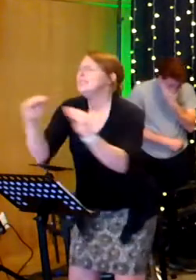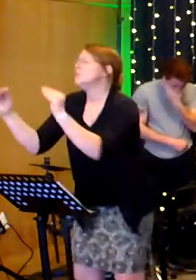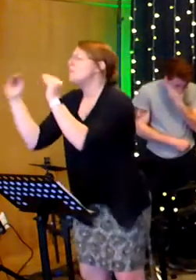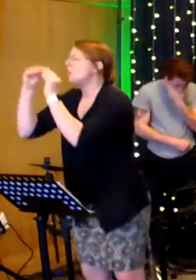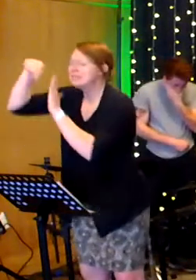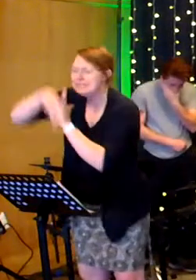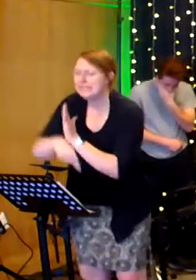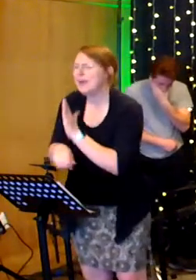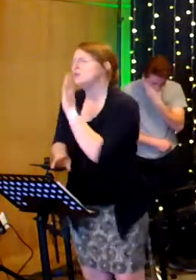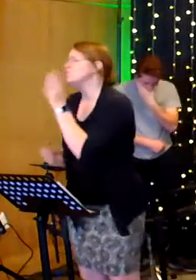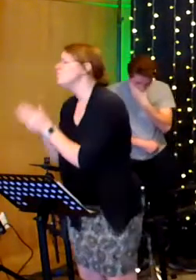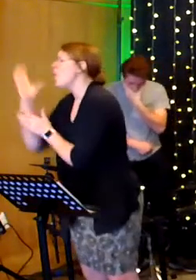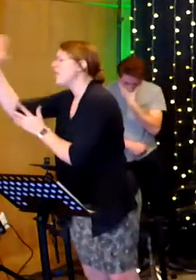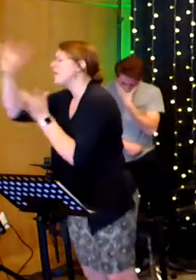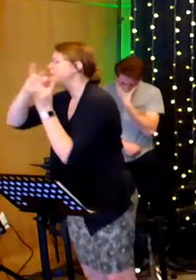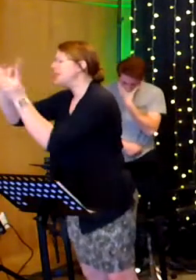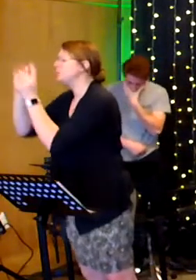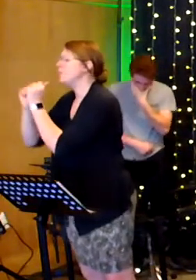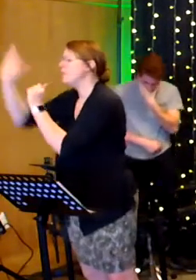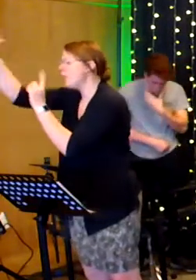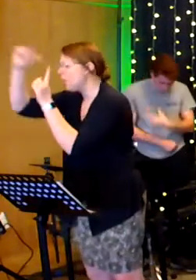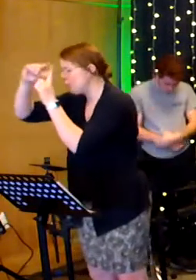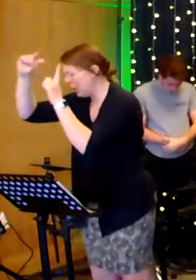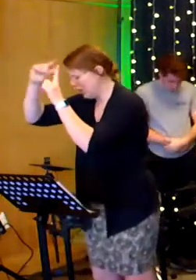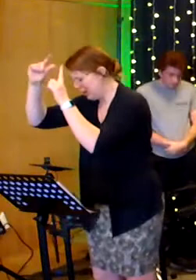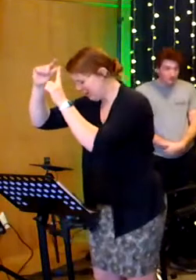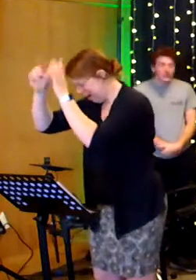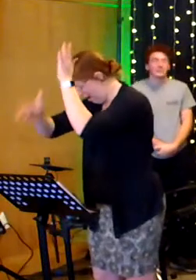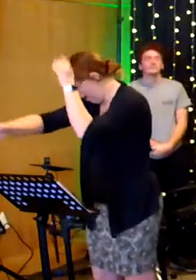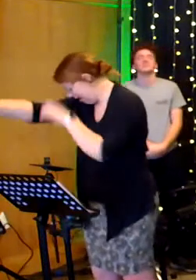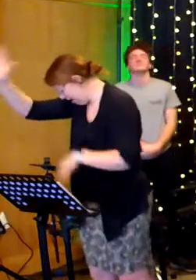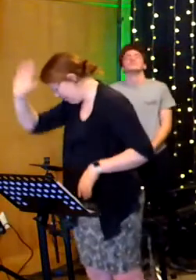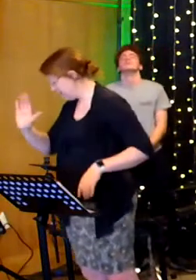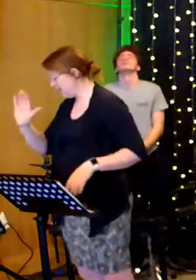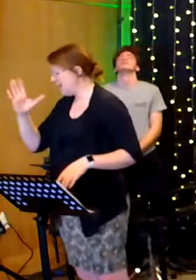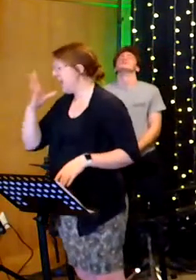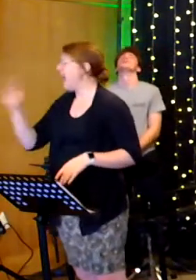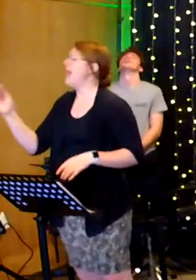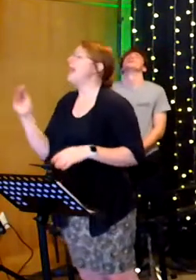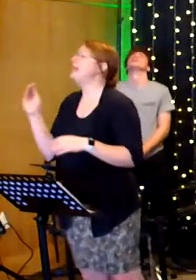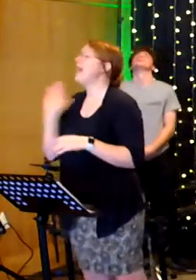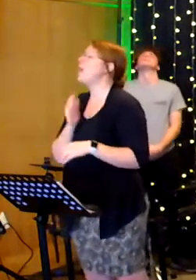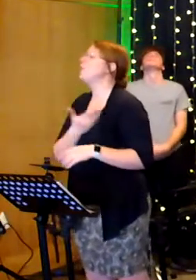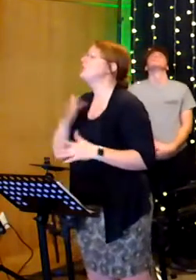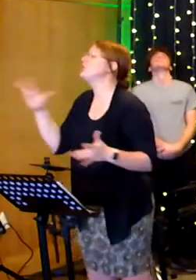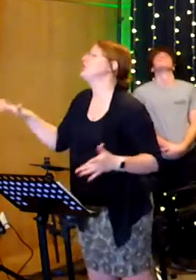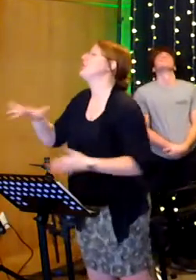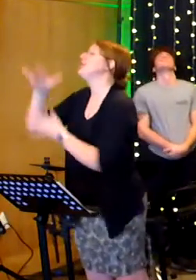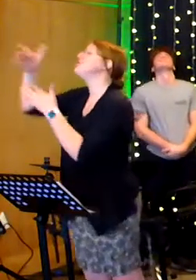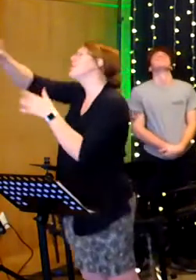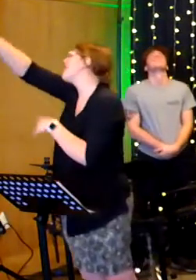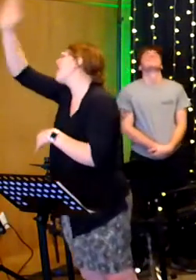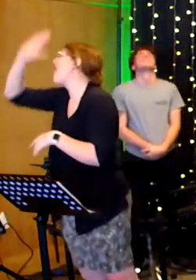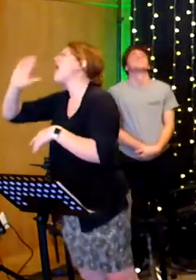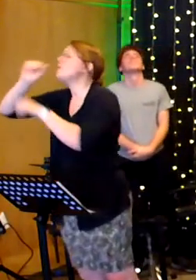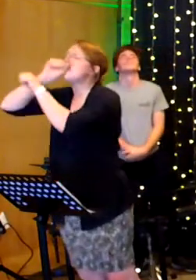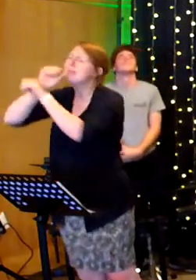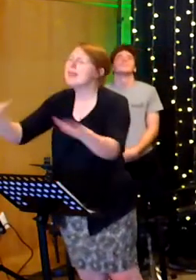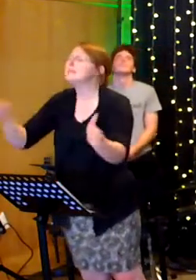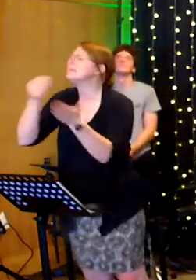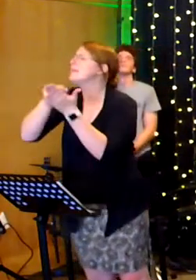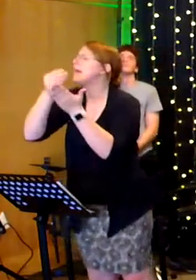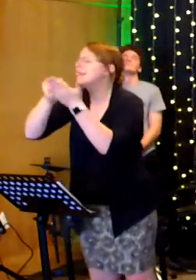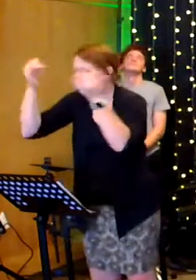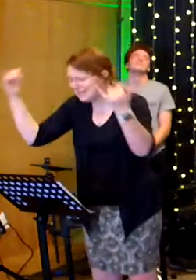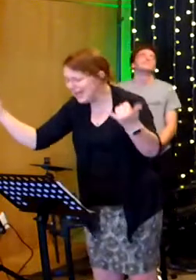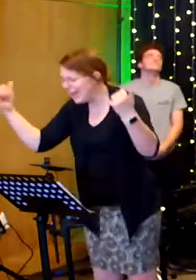and to grow more and more in your word and in the journey that we're all on. So, Father, we pray your blessing over these gifts today. God,